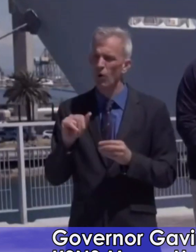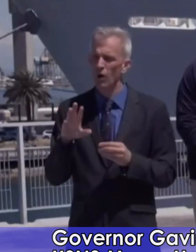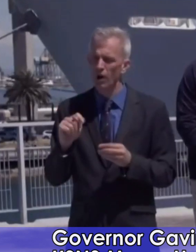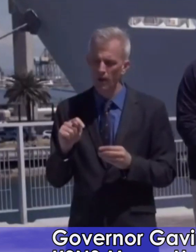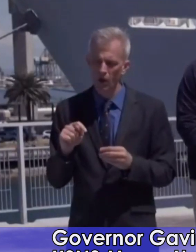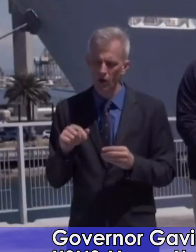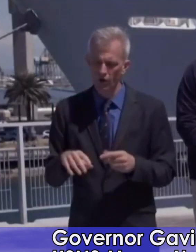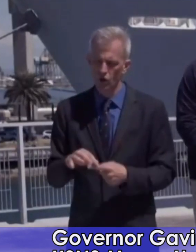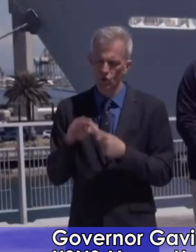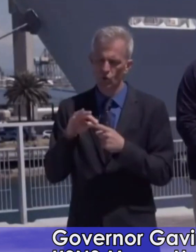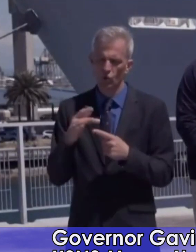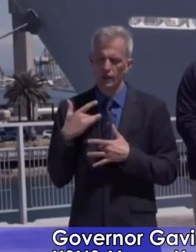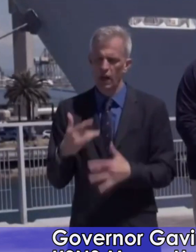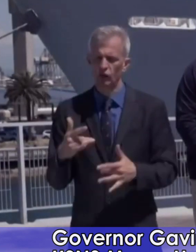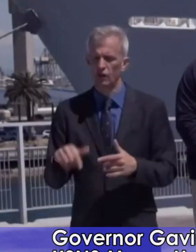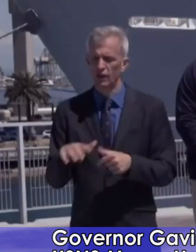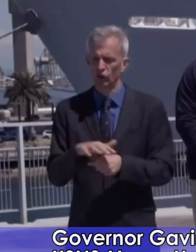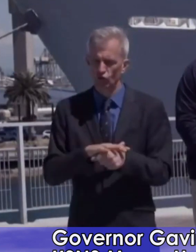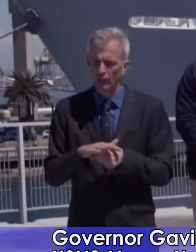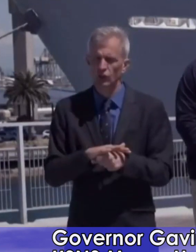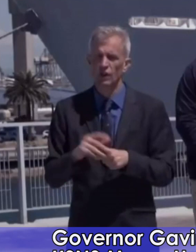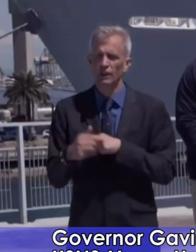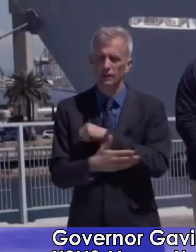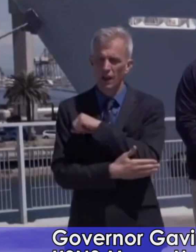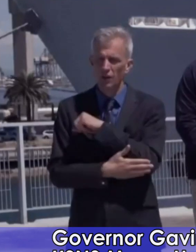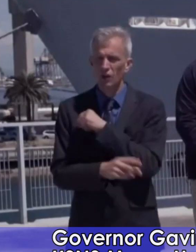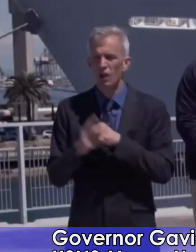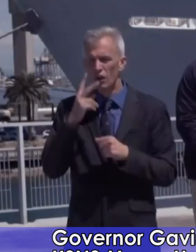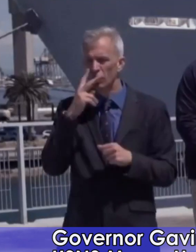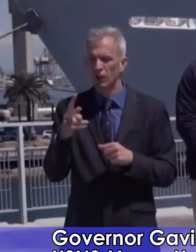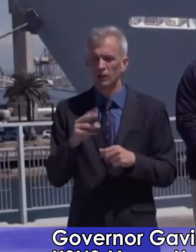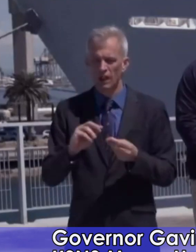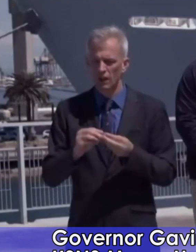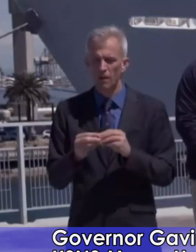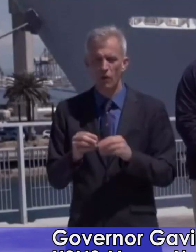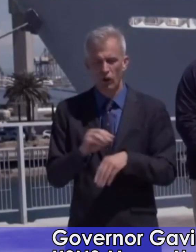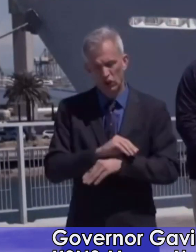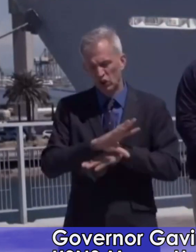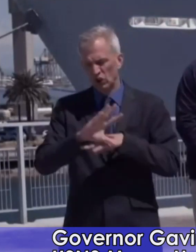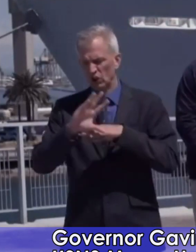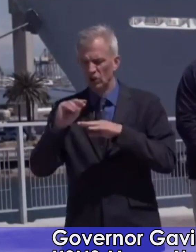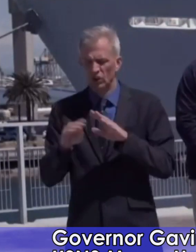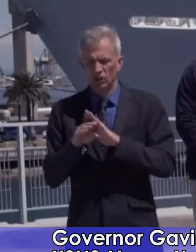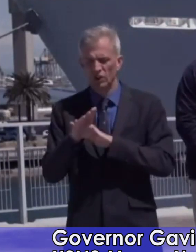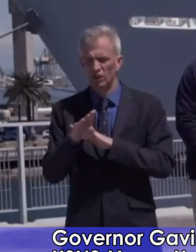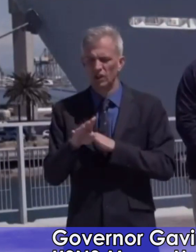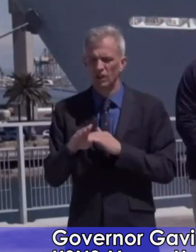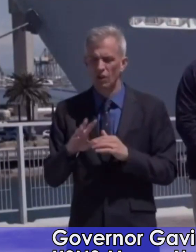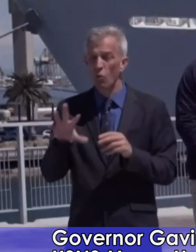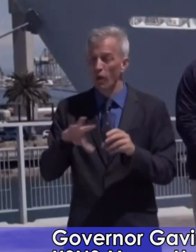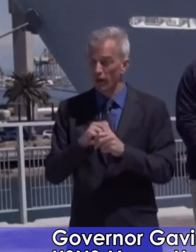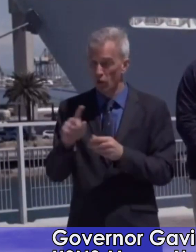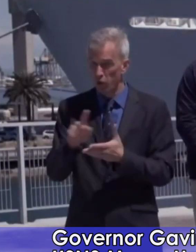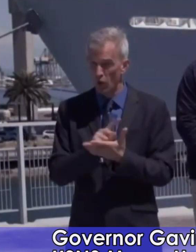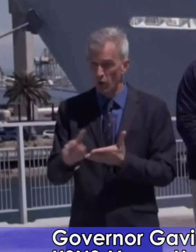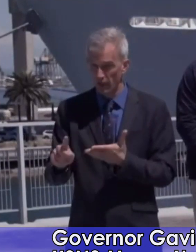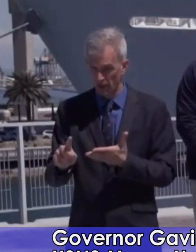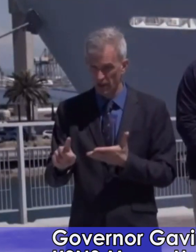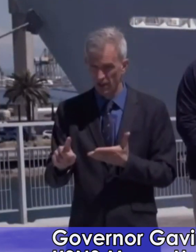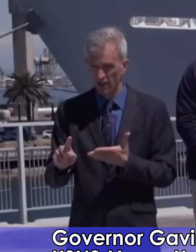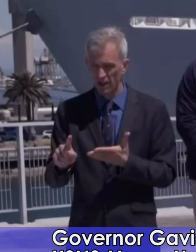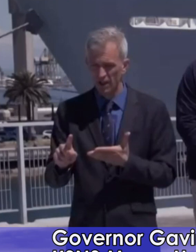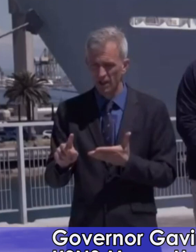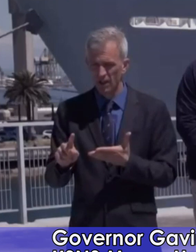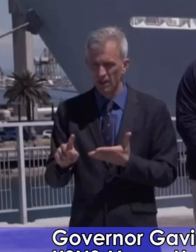this region and in this county, they're seeing surge numbers that put them on track within a week to be